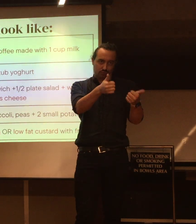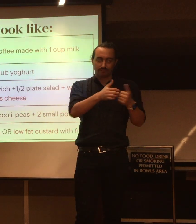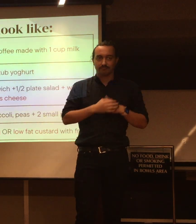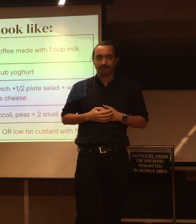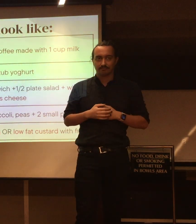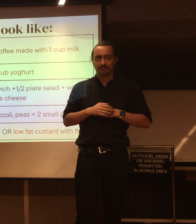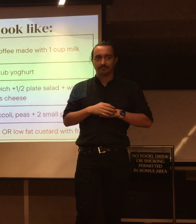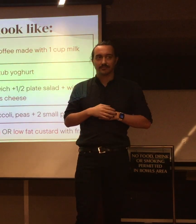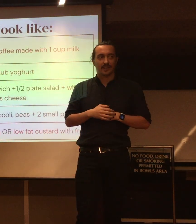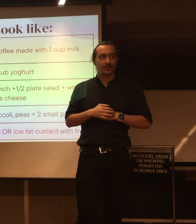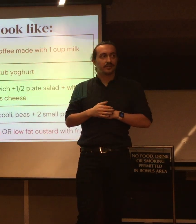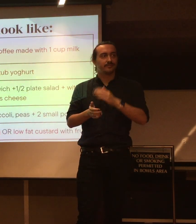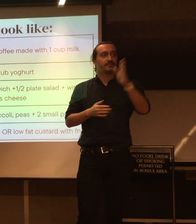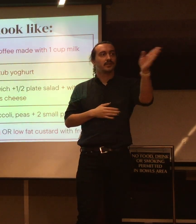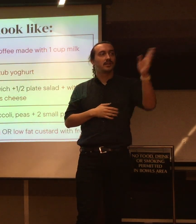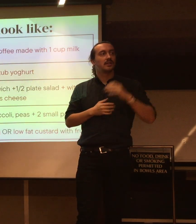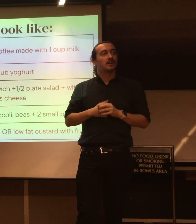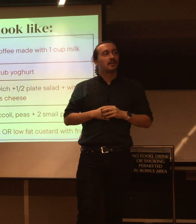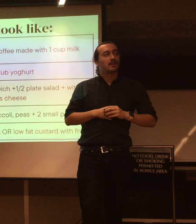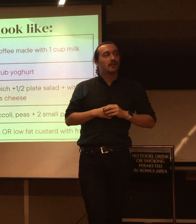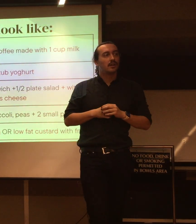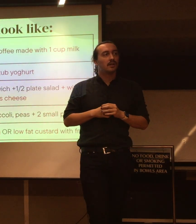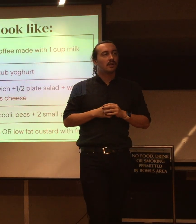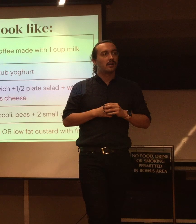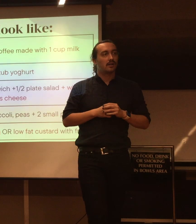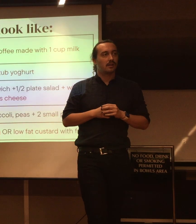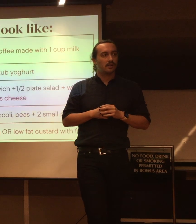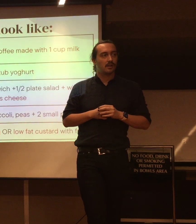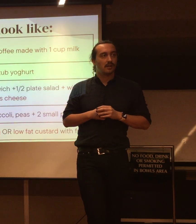Yeah, yeah, Yeah, good. yeah.